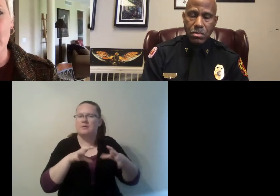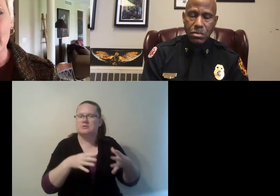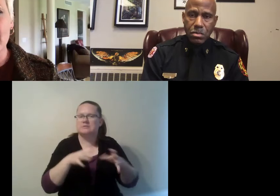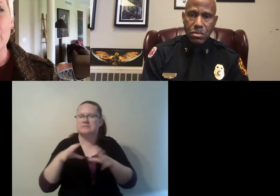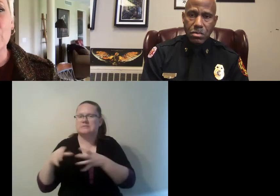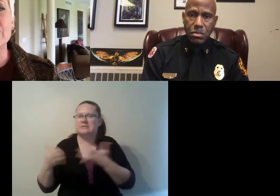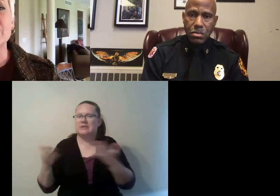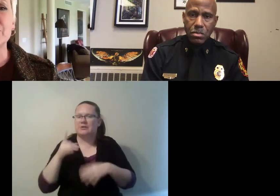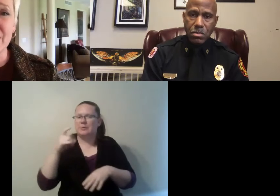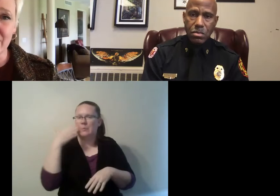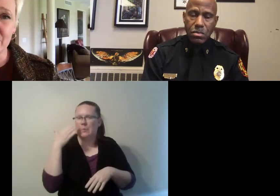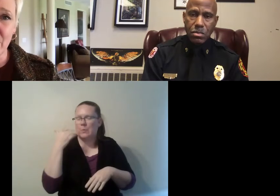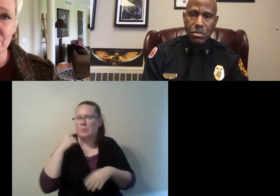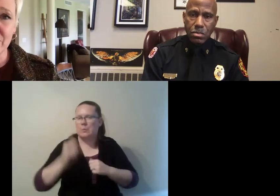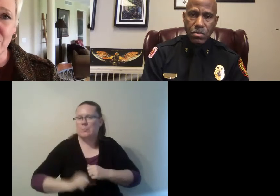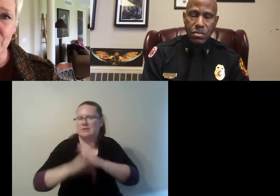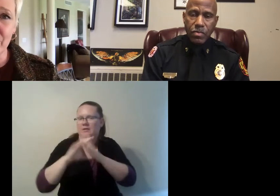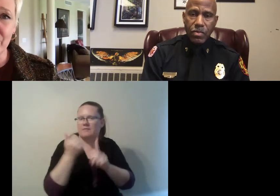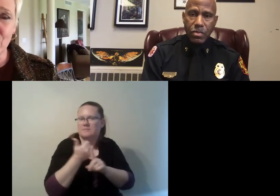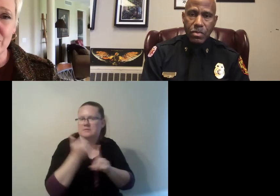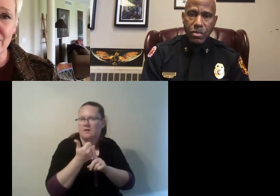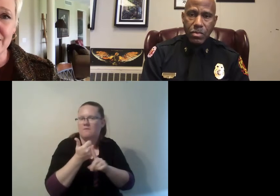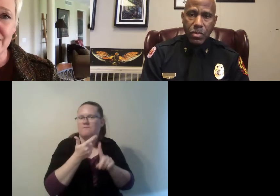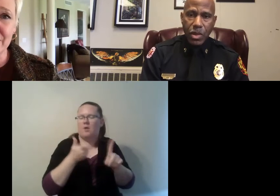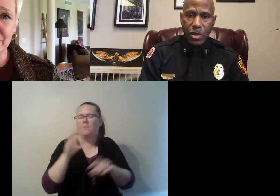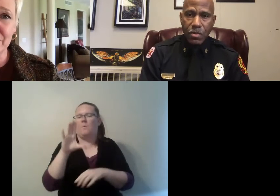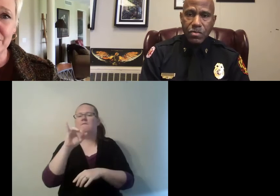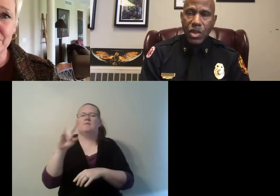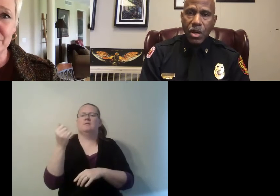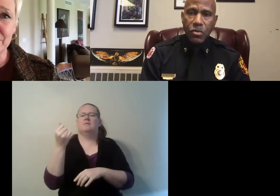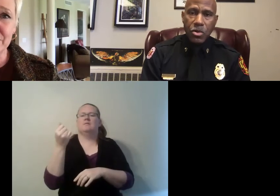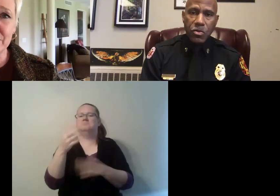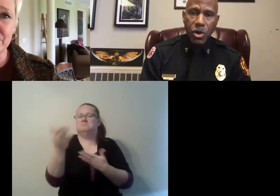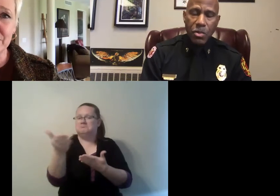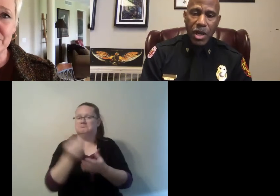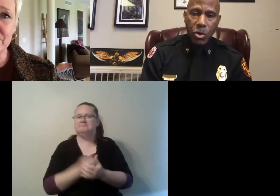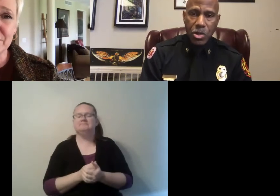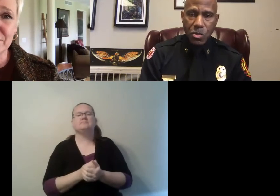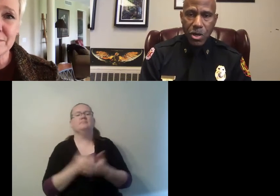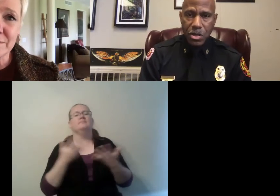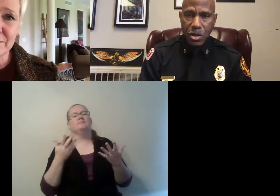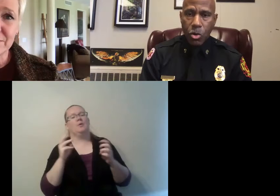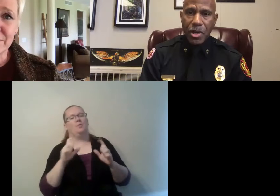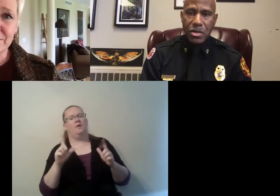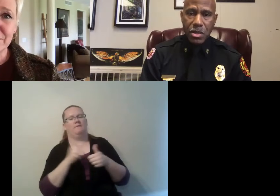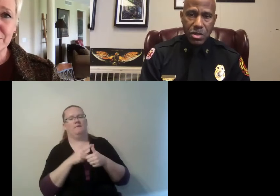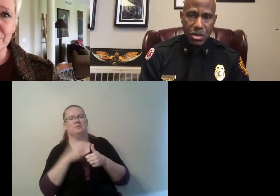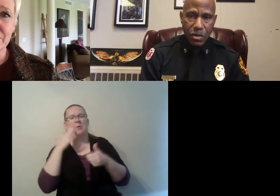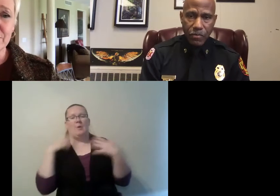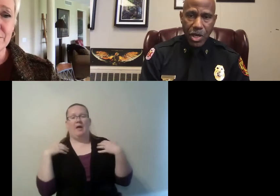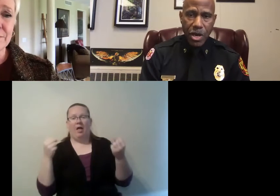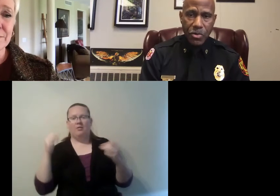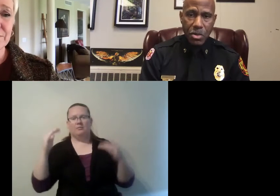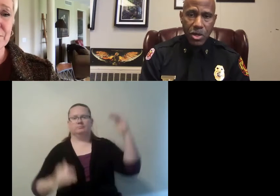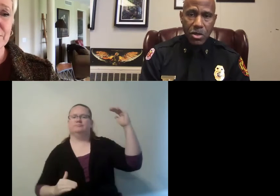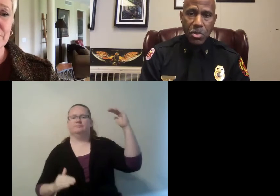know in order to protect themselves from COVID-19? First of all, I mean, health disparities already exist